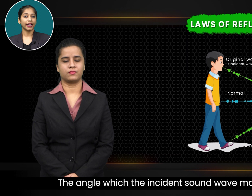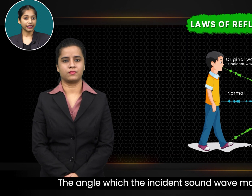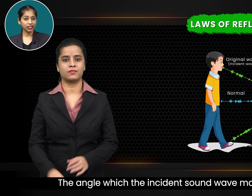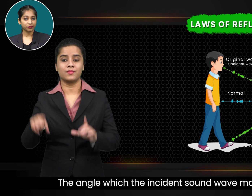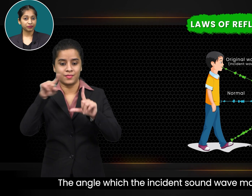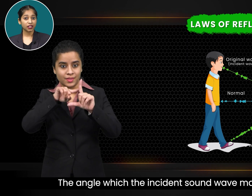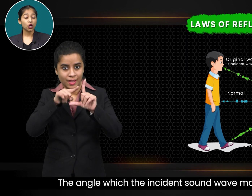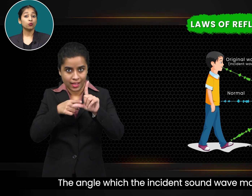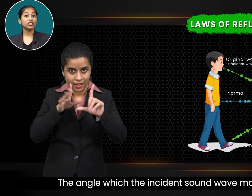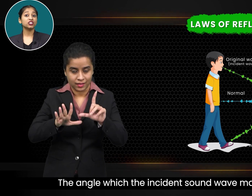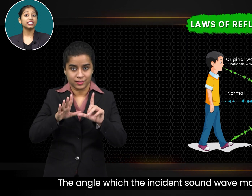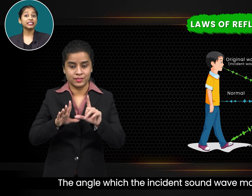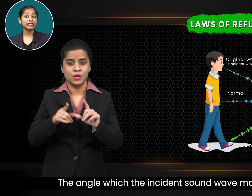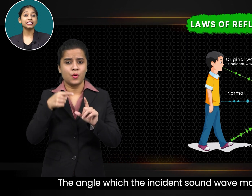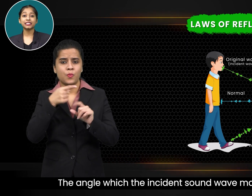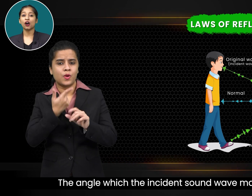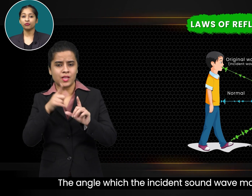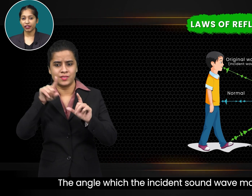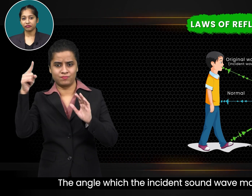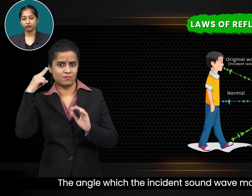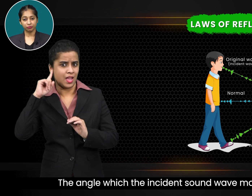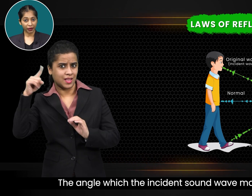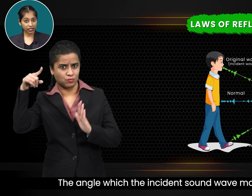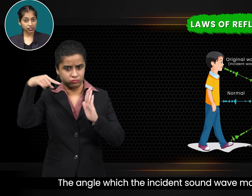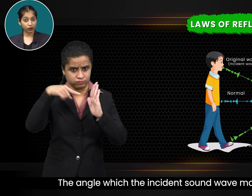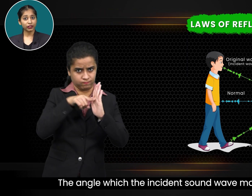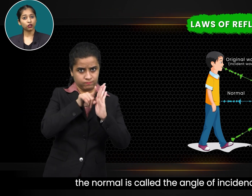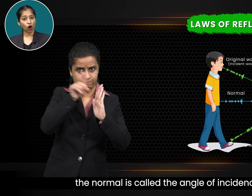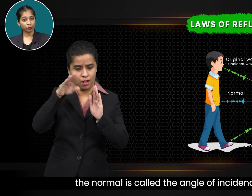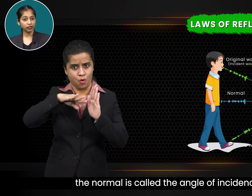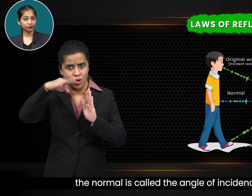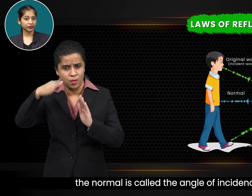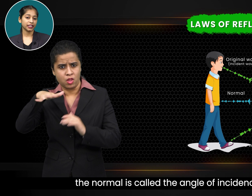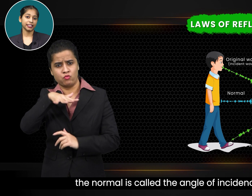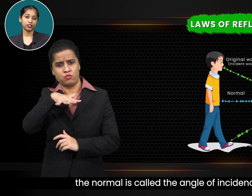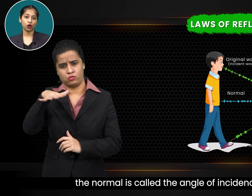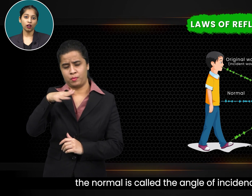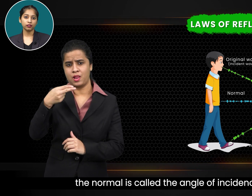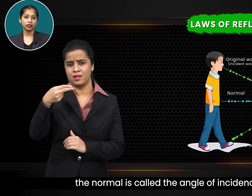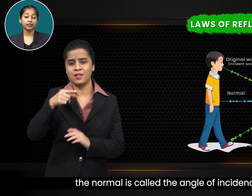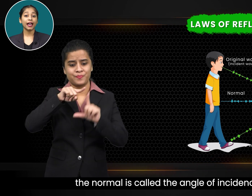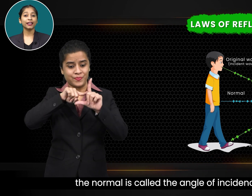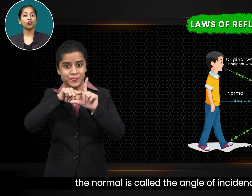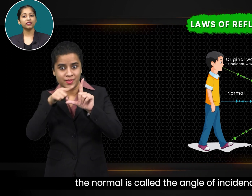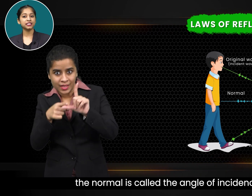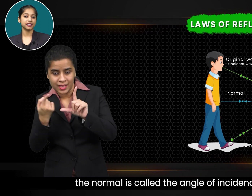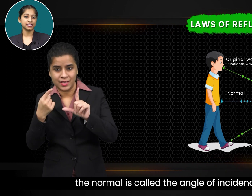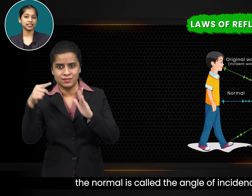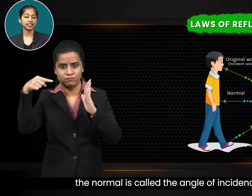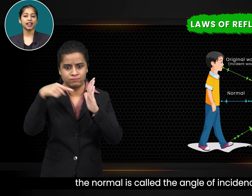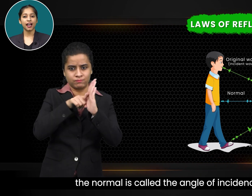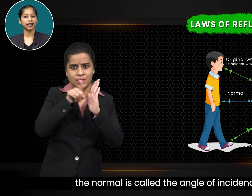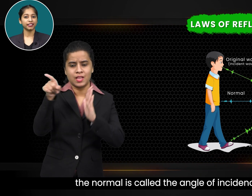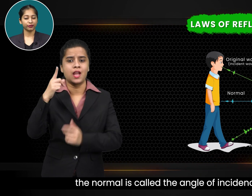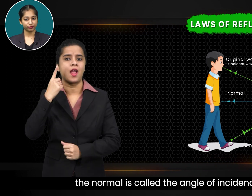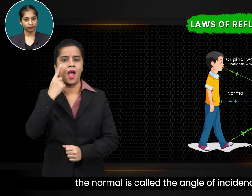The angle which the incident sound wave makes with the normal is called the angle of